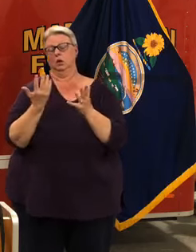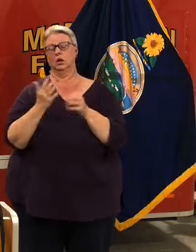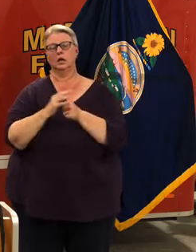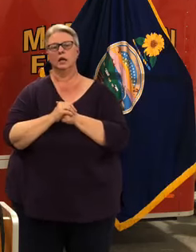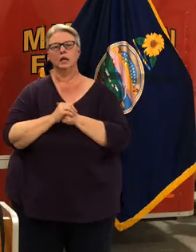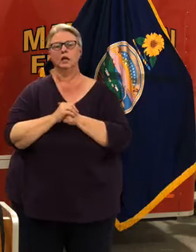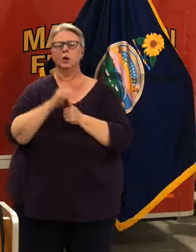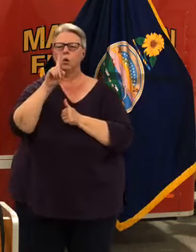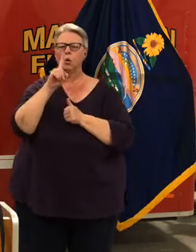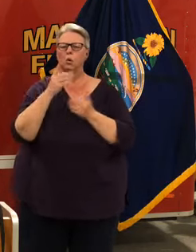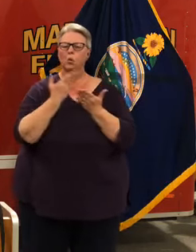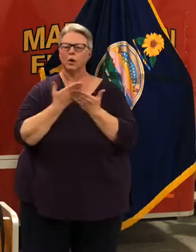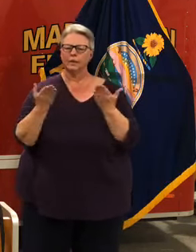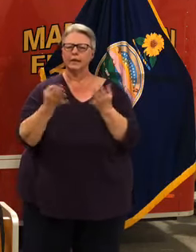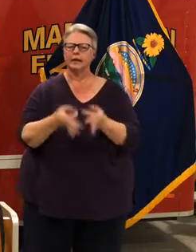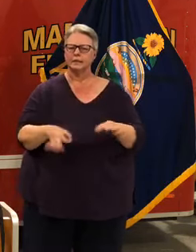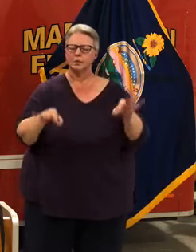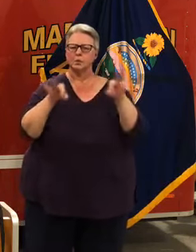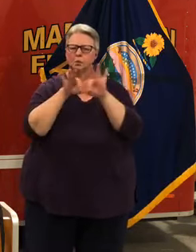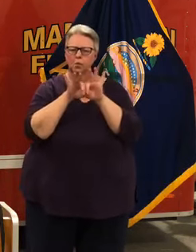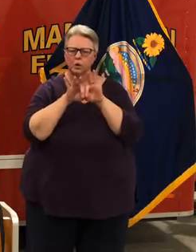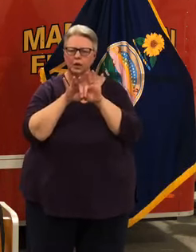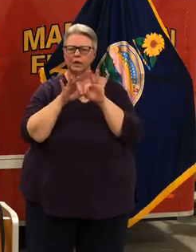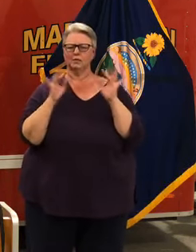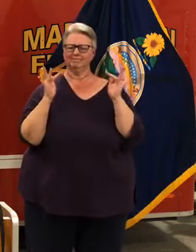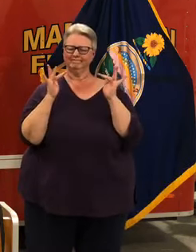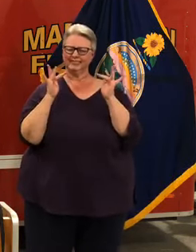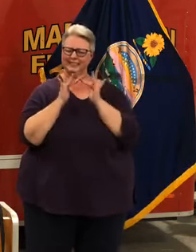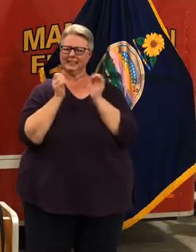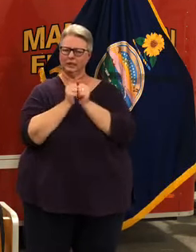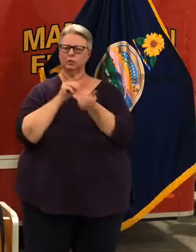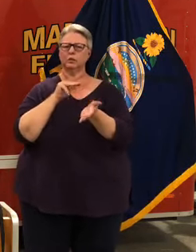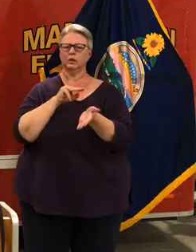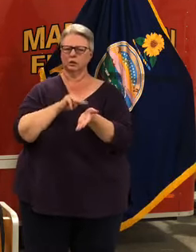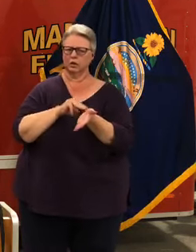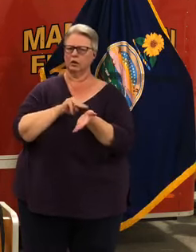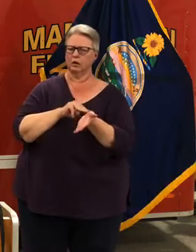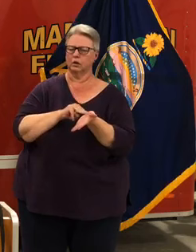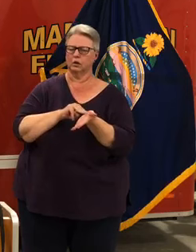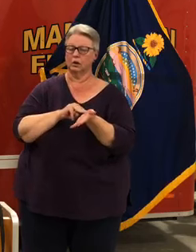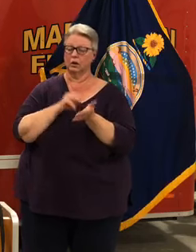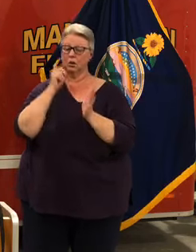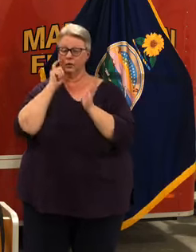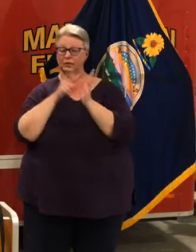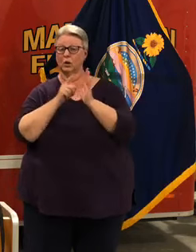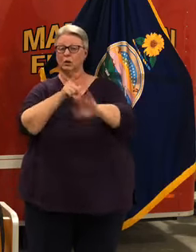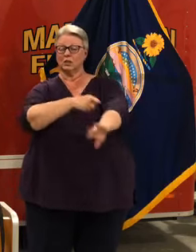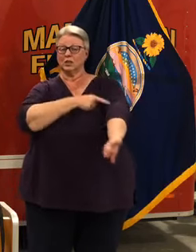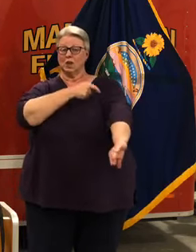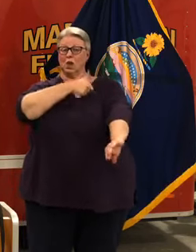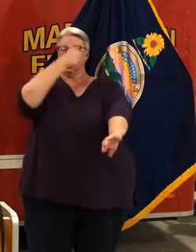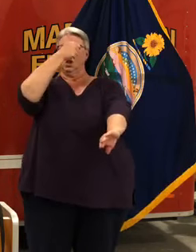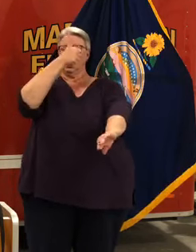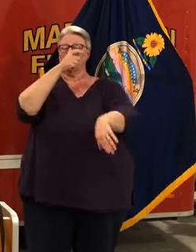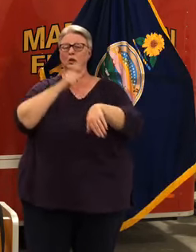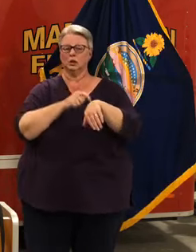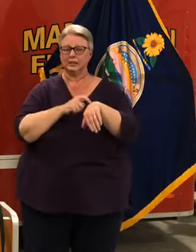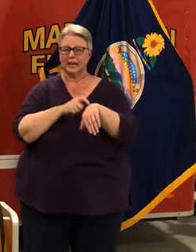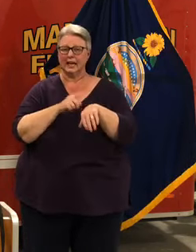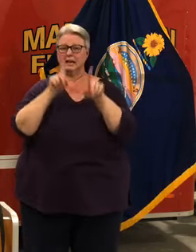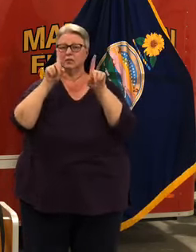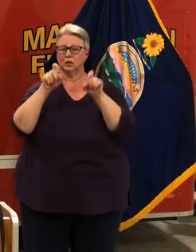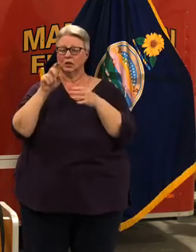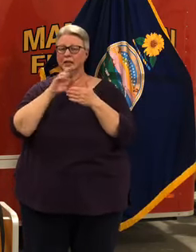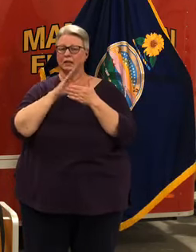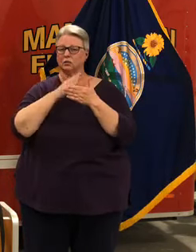it's important is to keep close contact with your provider. We have noticed longer turnaround times for tests that we would like. I